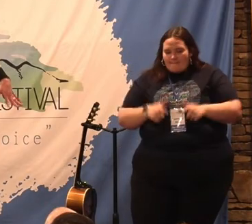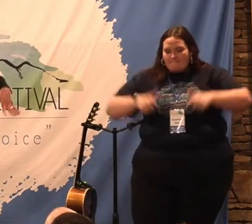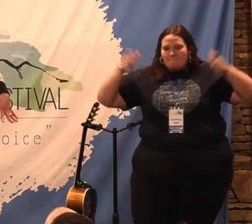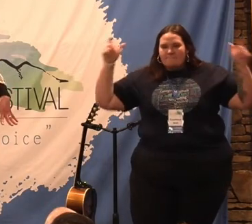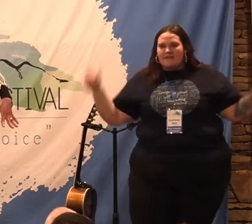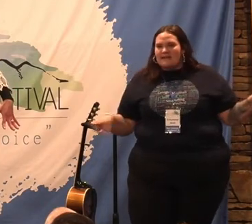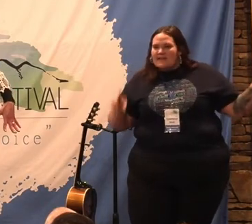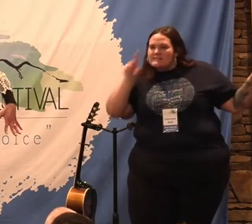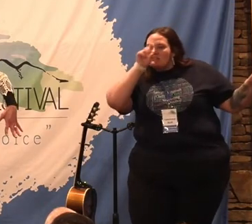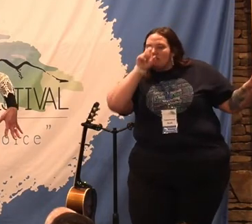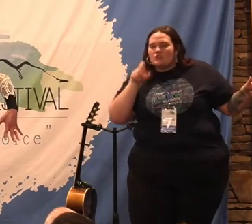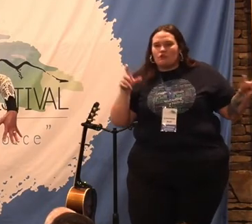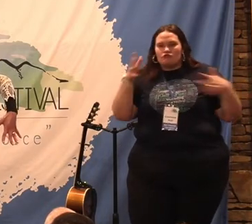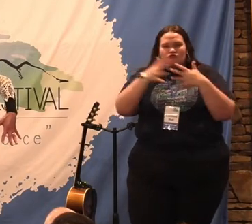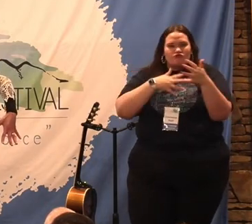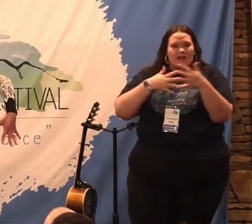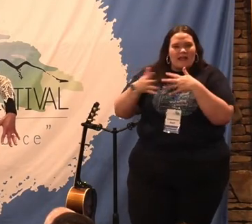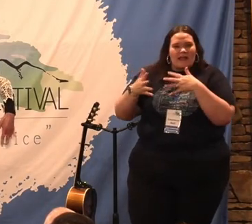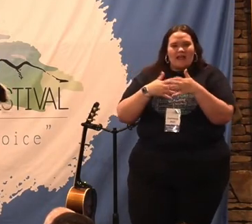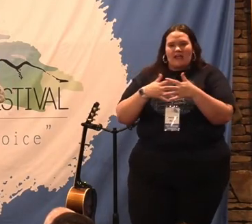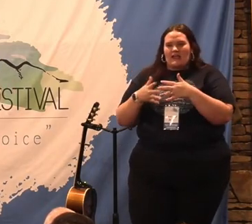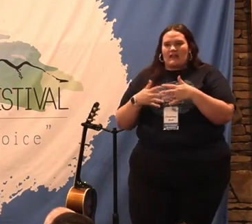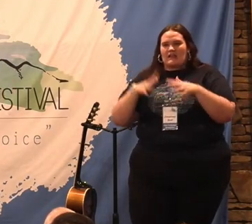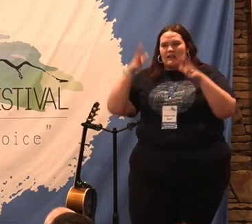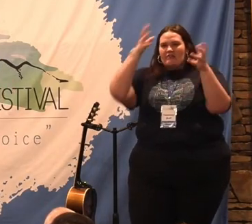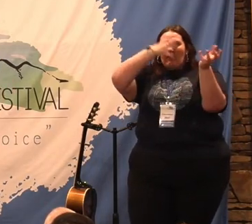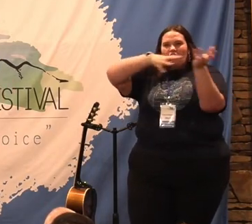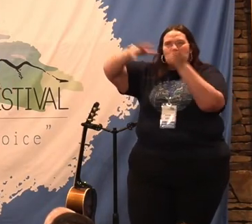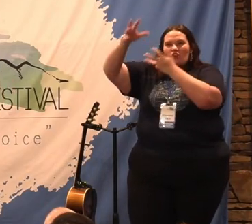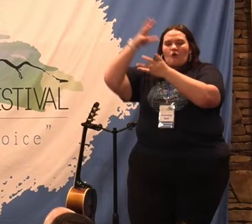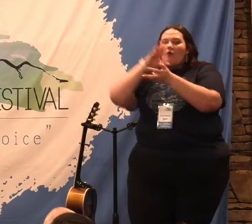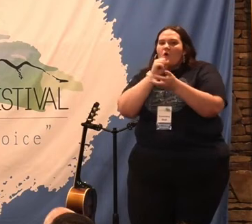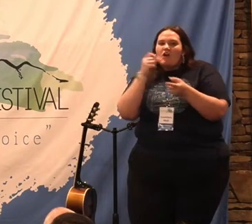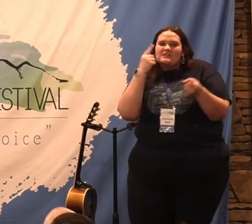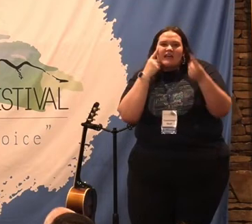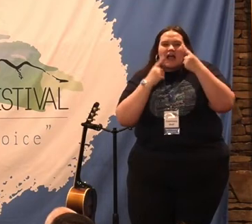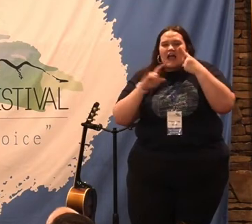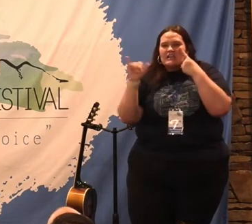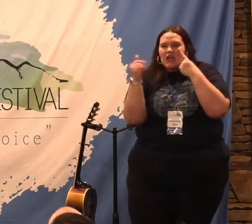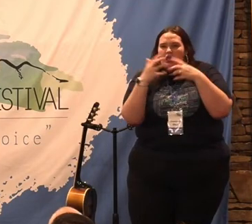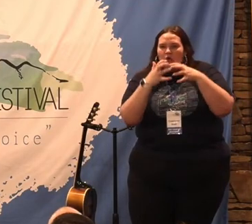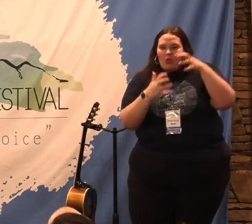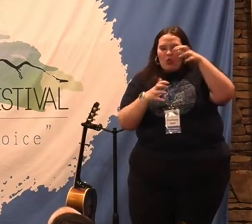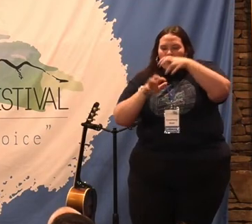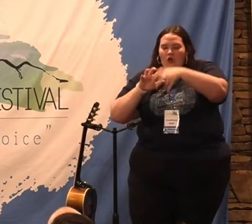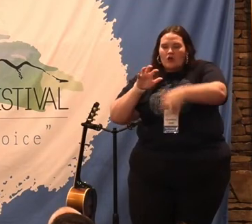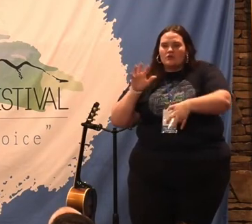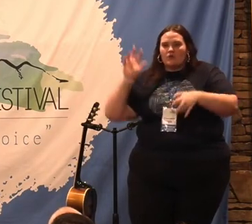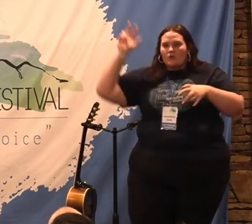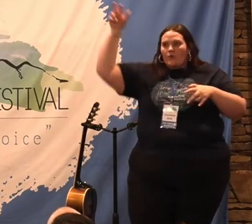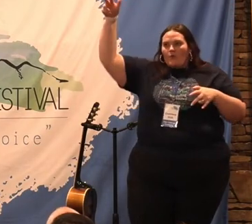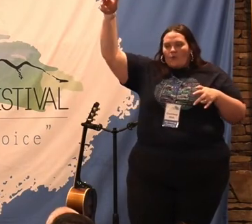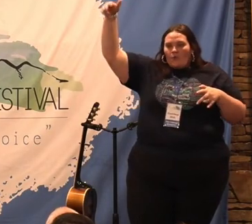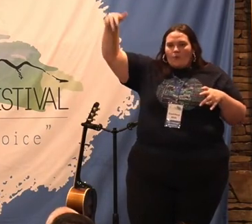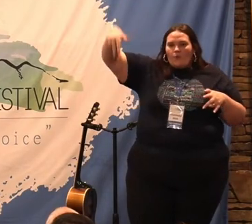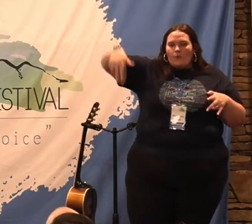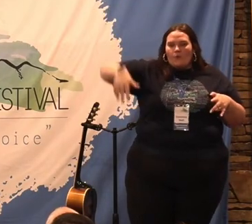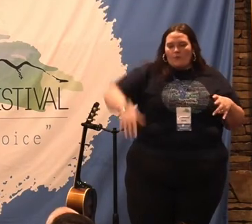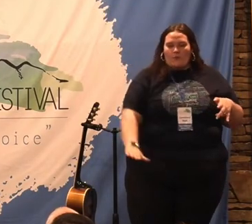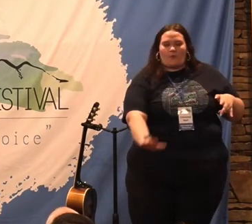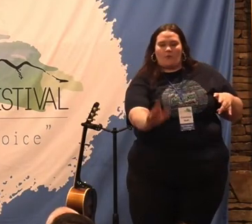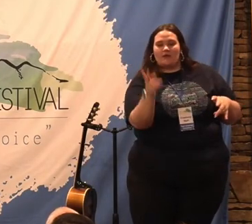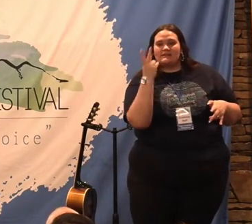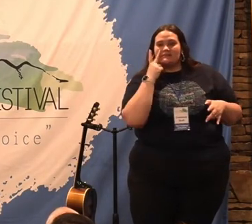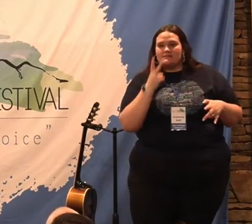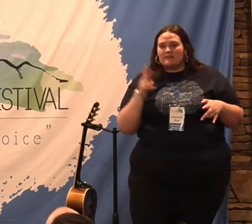eagle. It's gray as a thundercloud. Orange eyes, yellow claws, swoops down from the trees, seizes